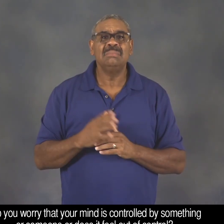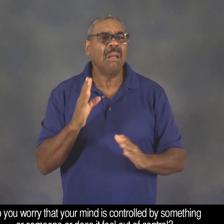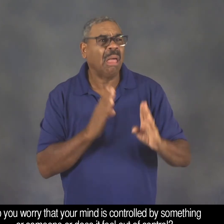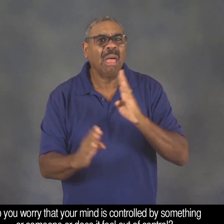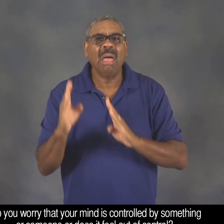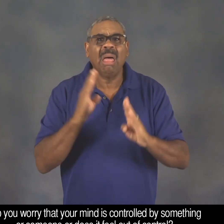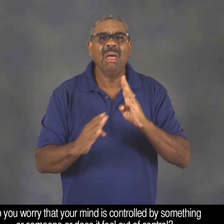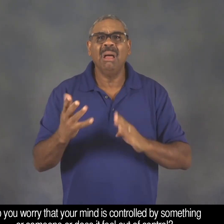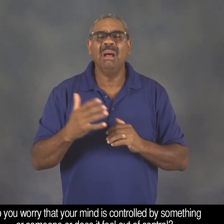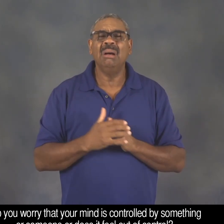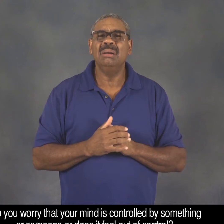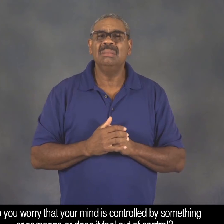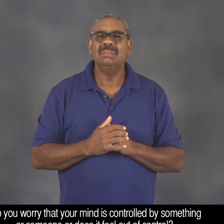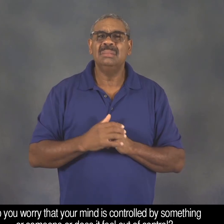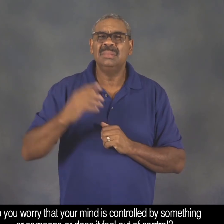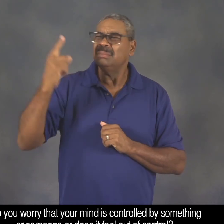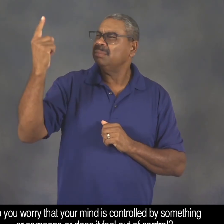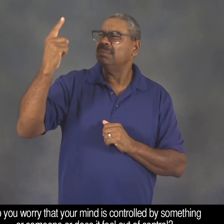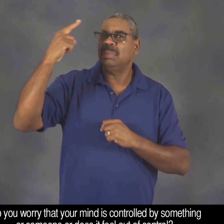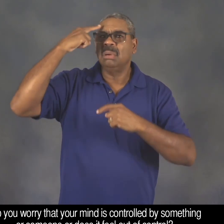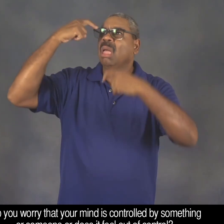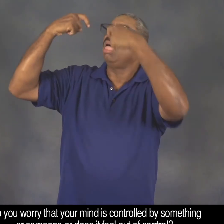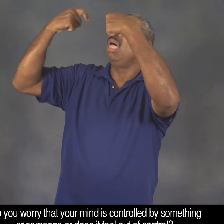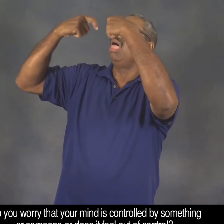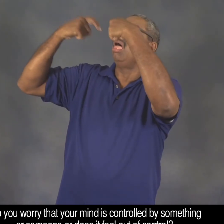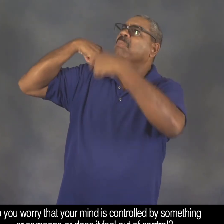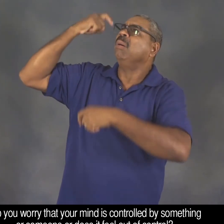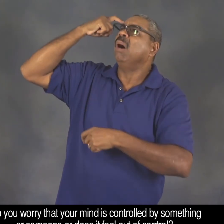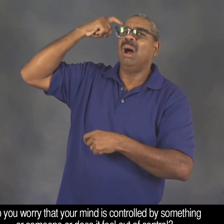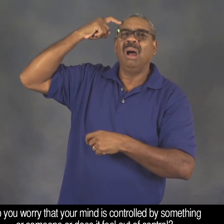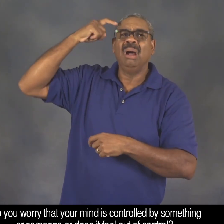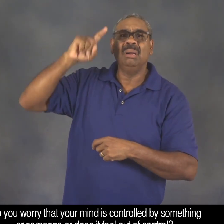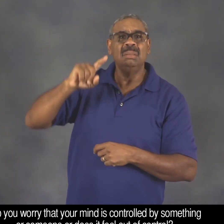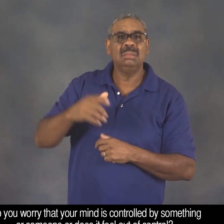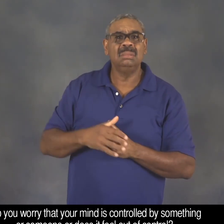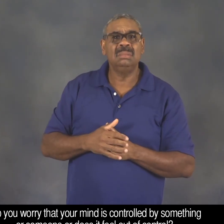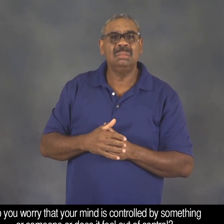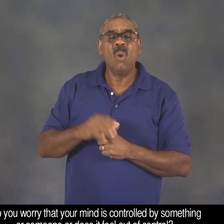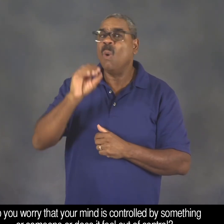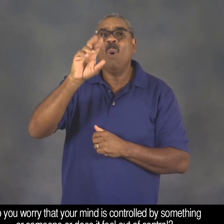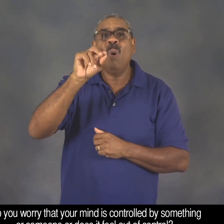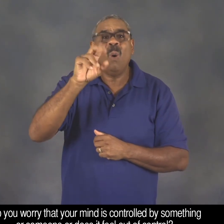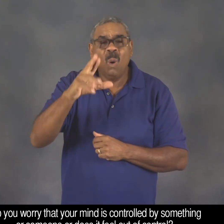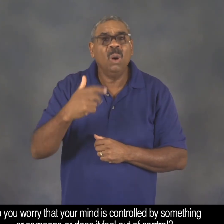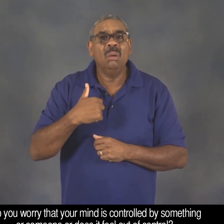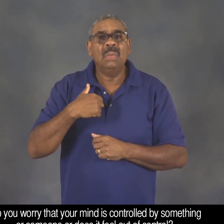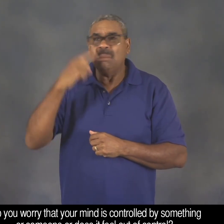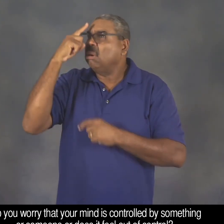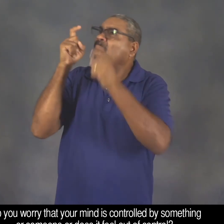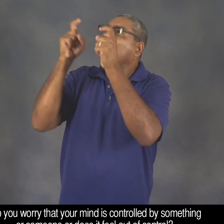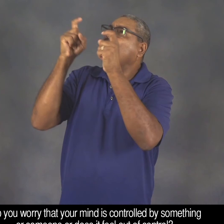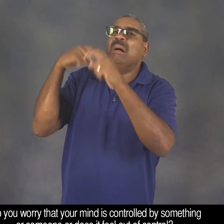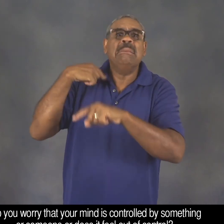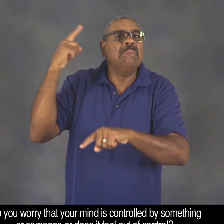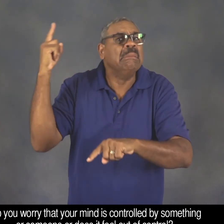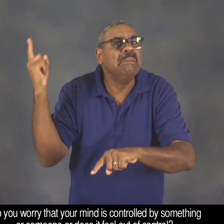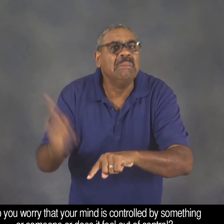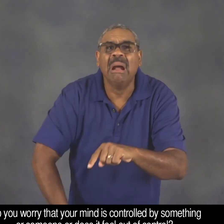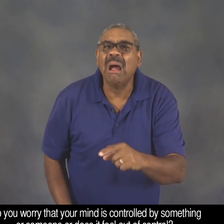Do you worry that your mind is controlled by something or someone, or does it feel out of control?